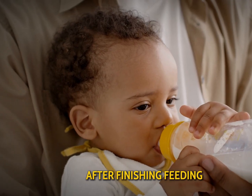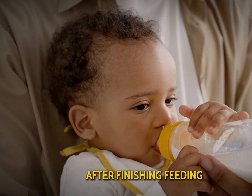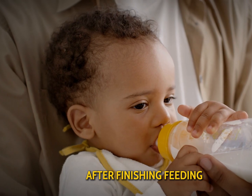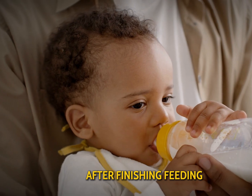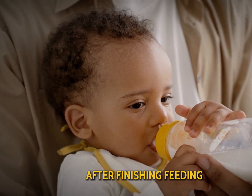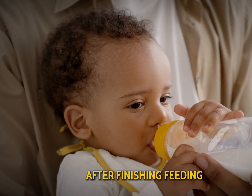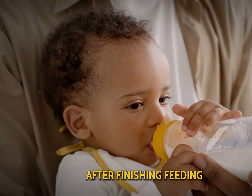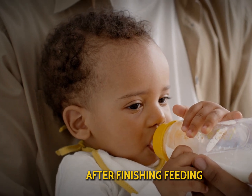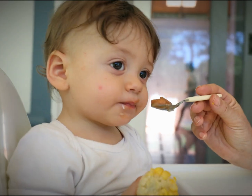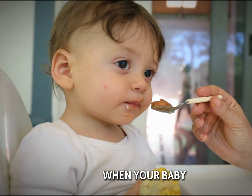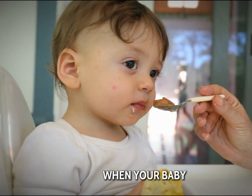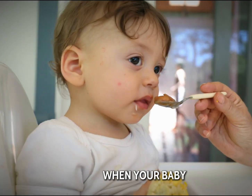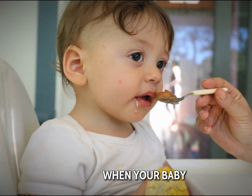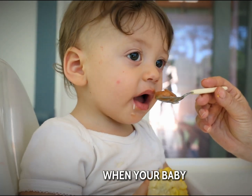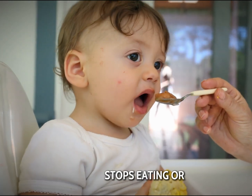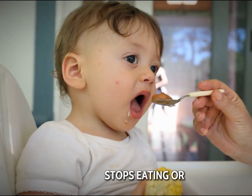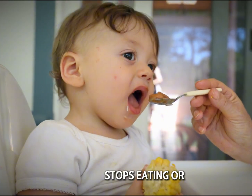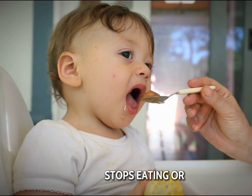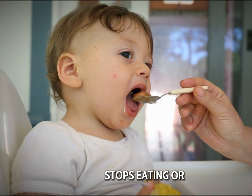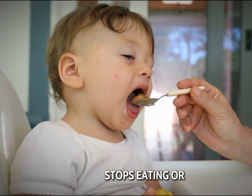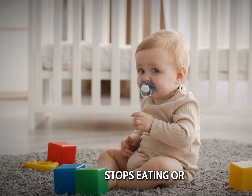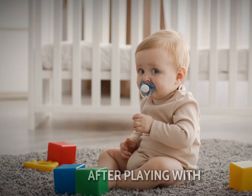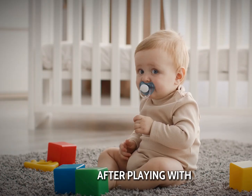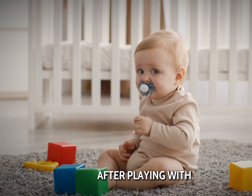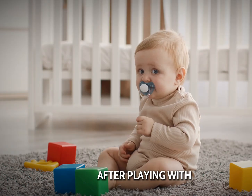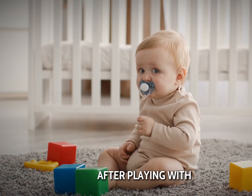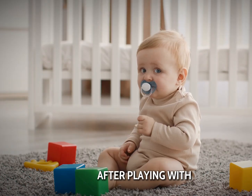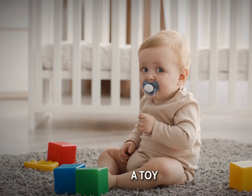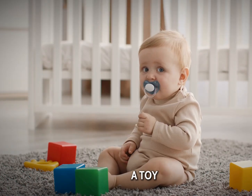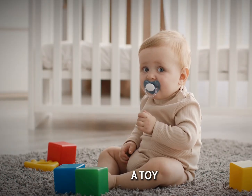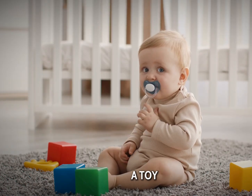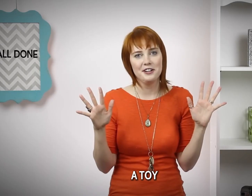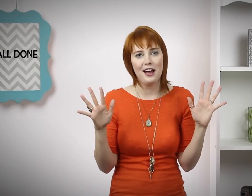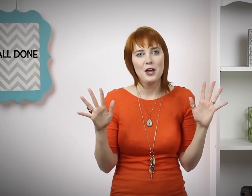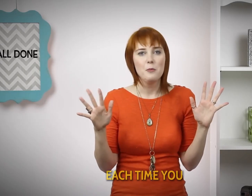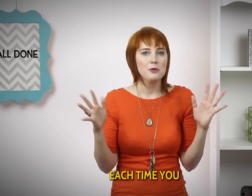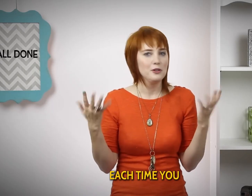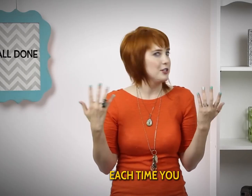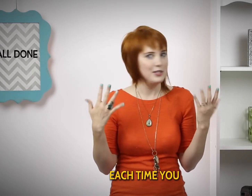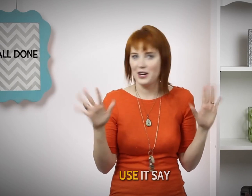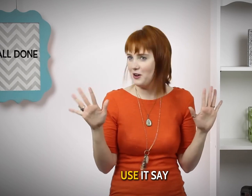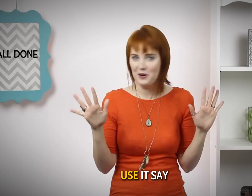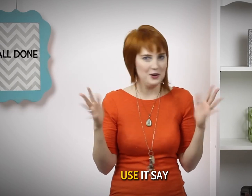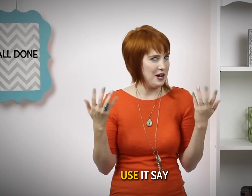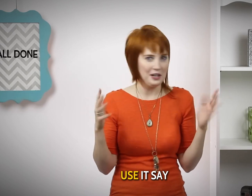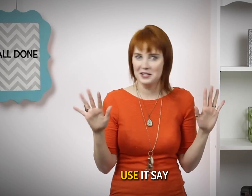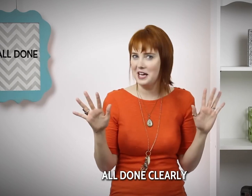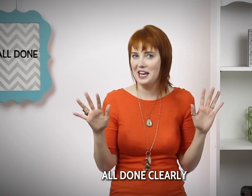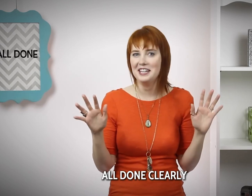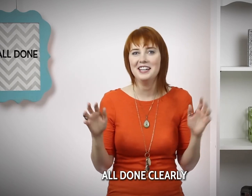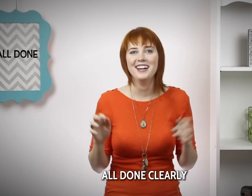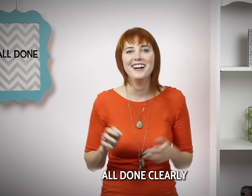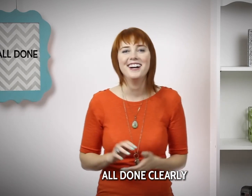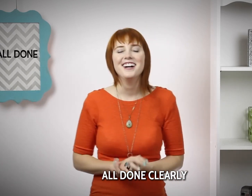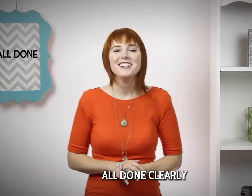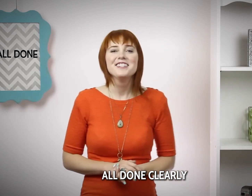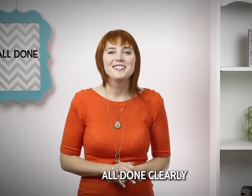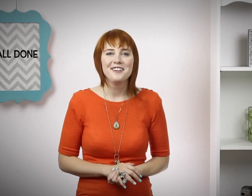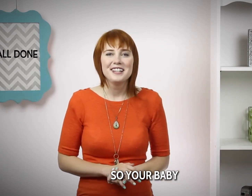finishing feeding, when your baby stops eating, or after playing with a toy. Each time you use it, say, "all done" clearly, so your